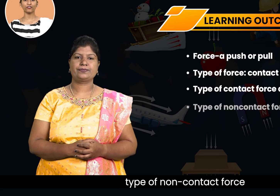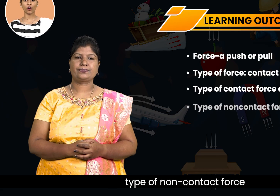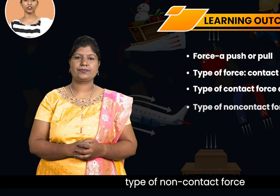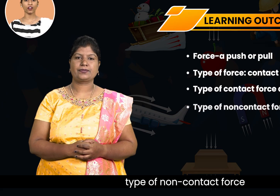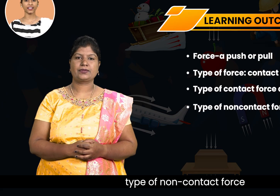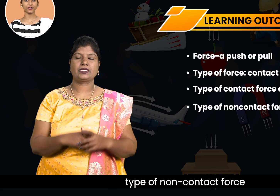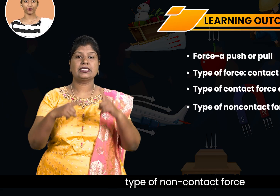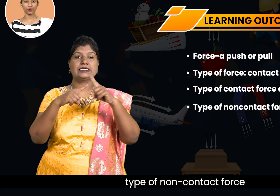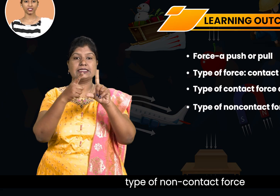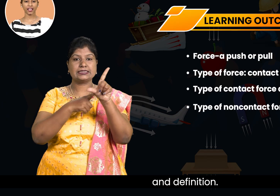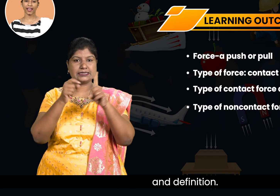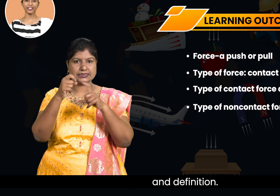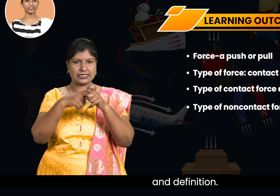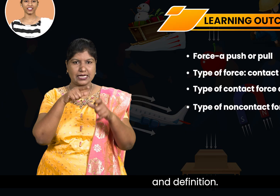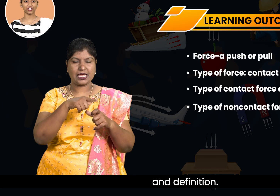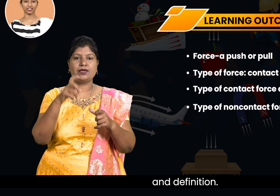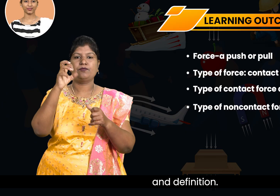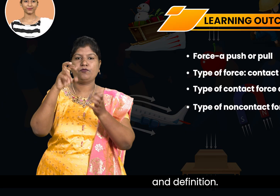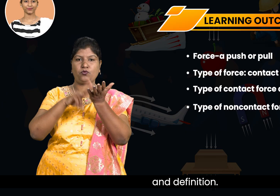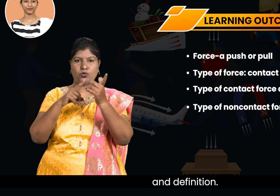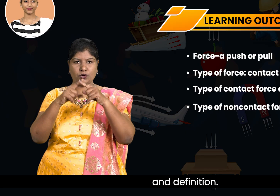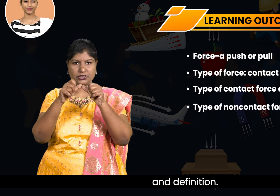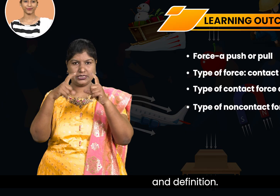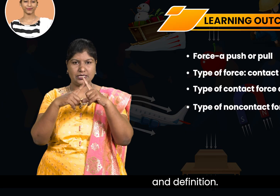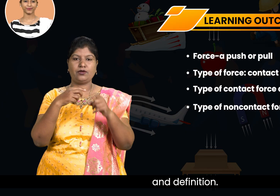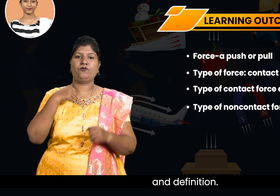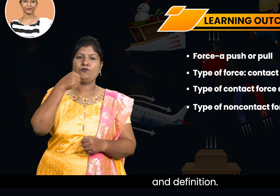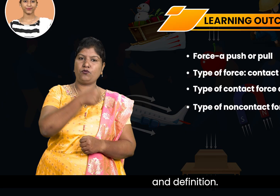Type of non-contact force and definition.